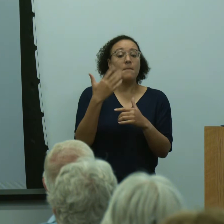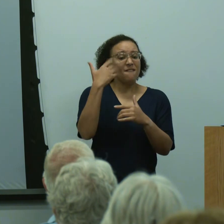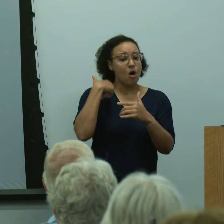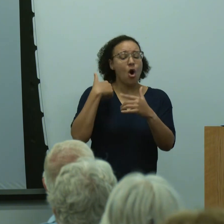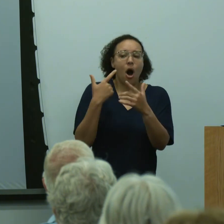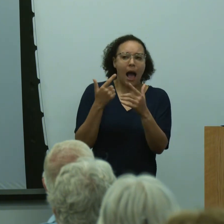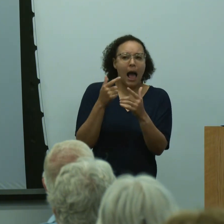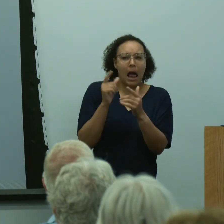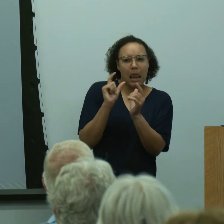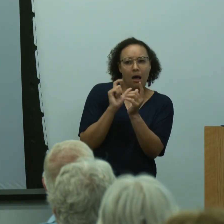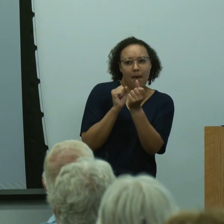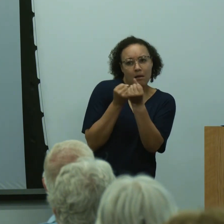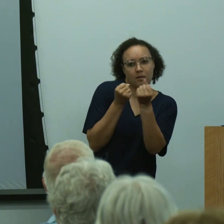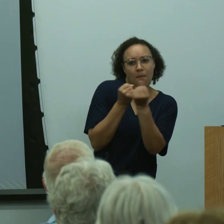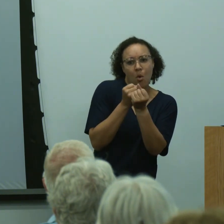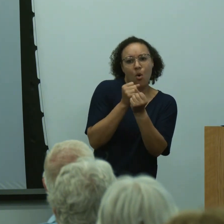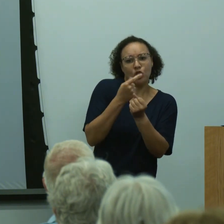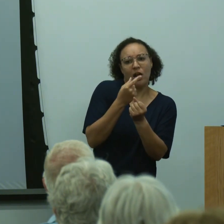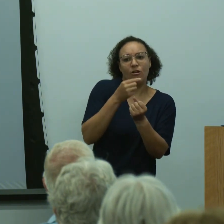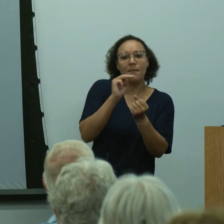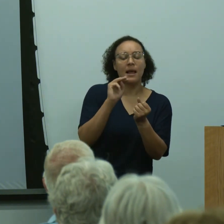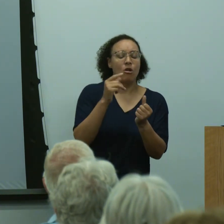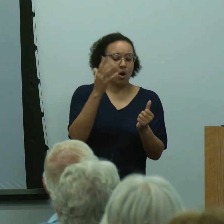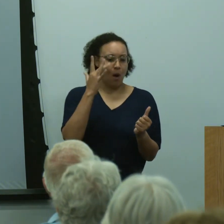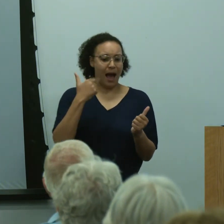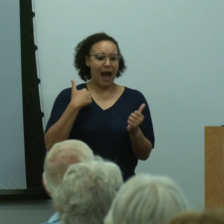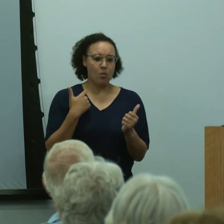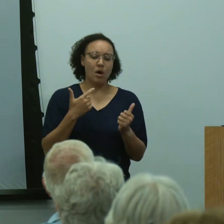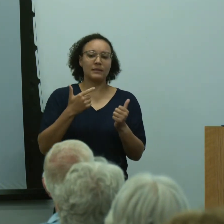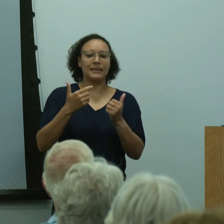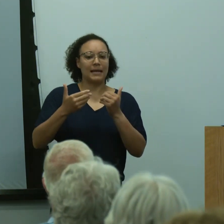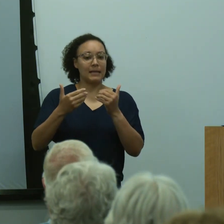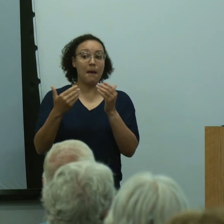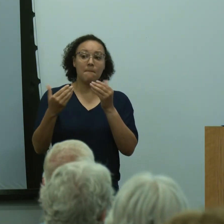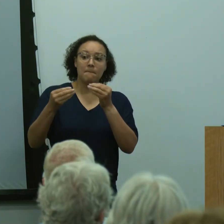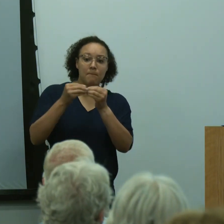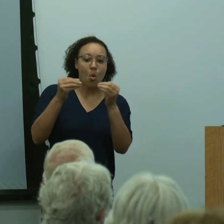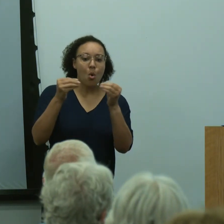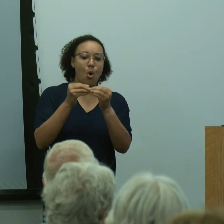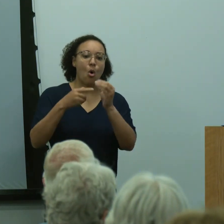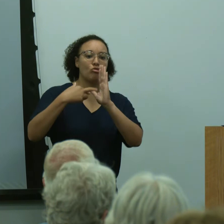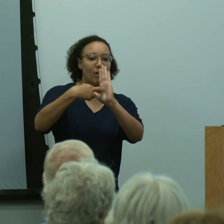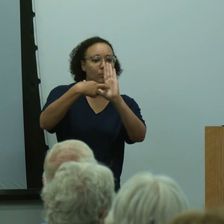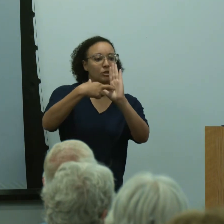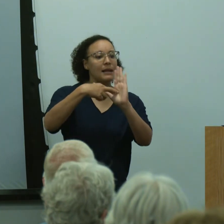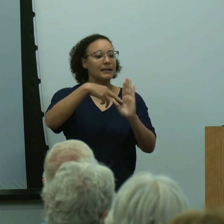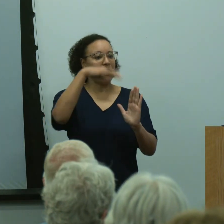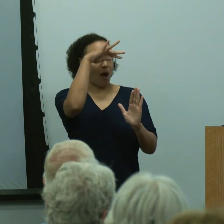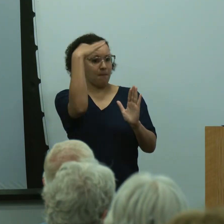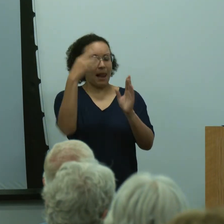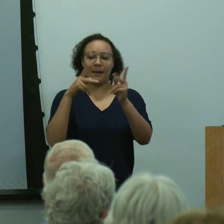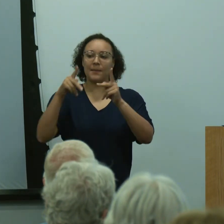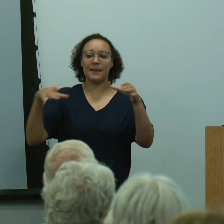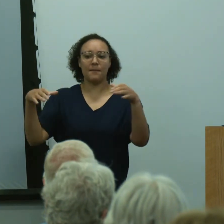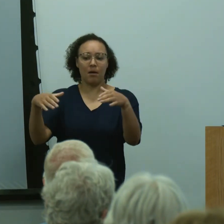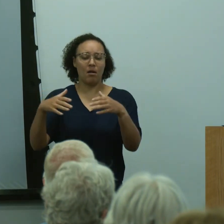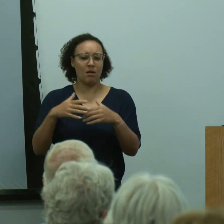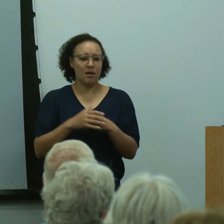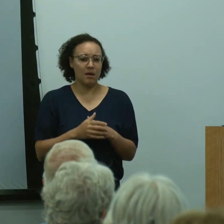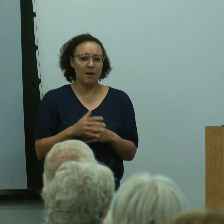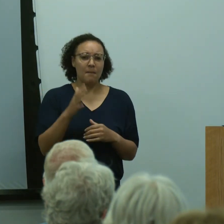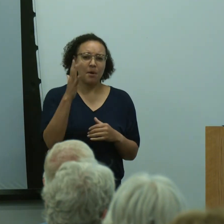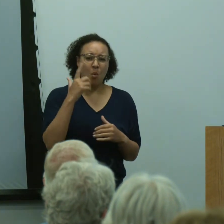more representational General Assembly. But what's going on right now? Why do you need